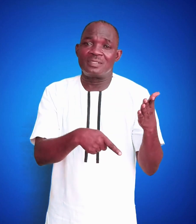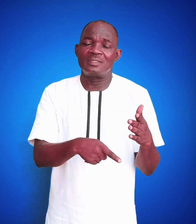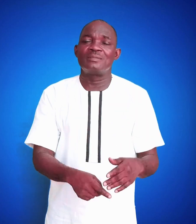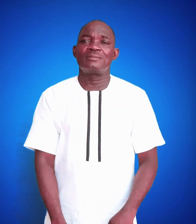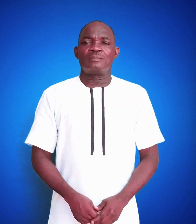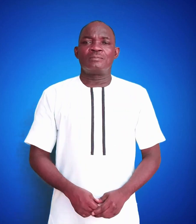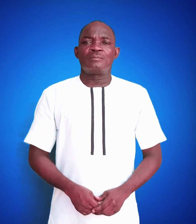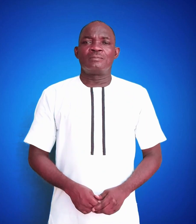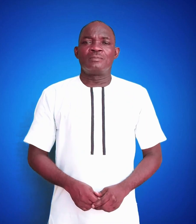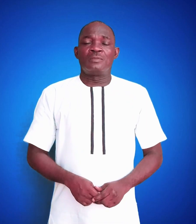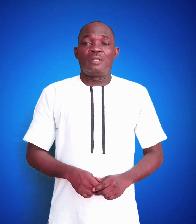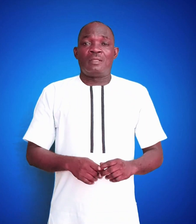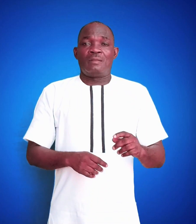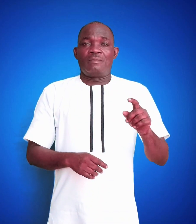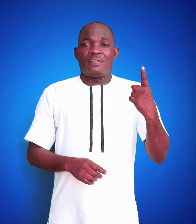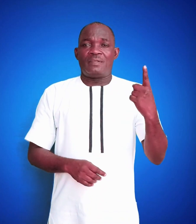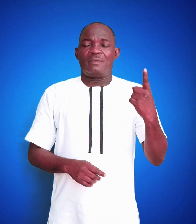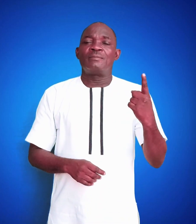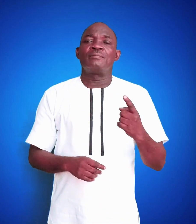Responsibilities. 1.